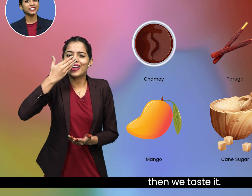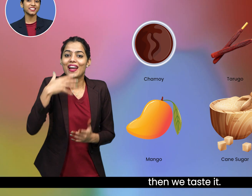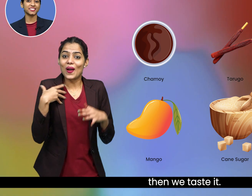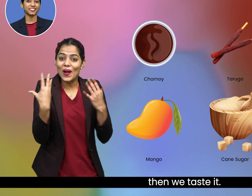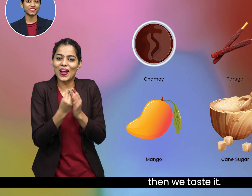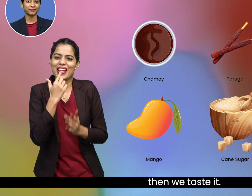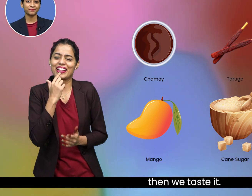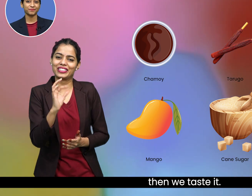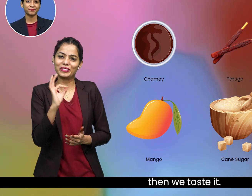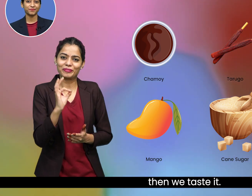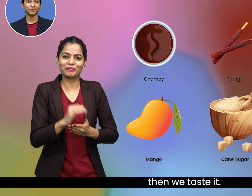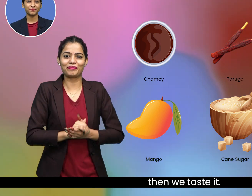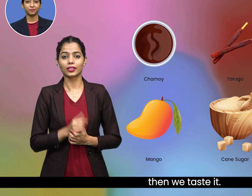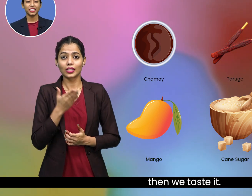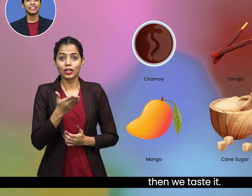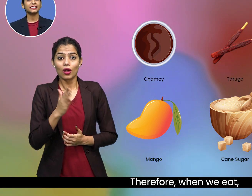then we taste it.